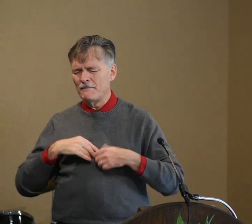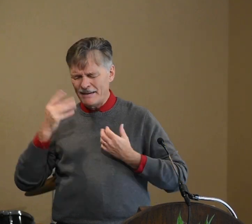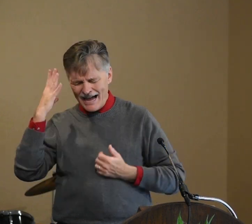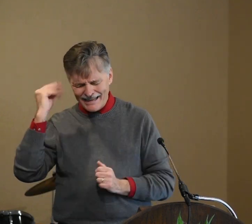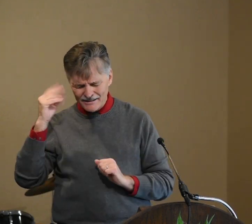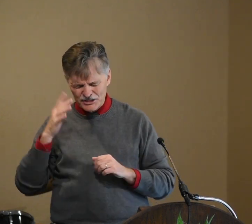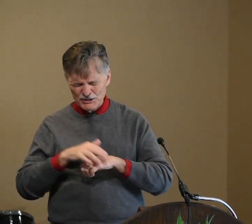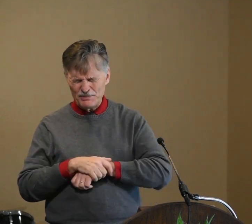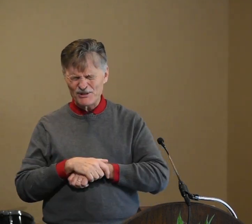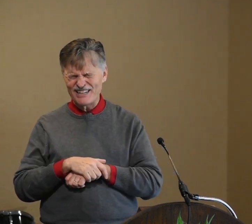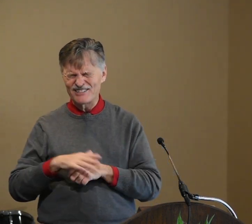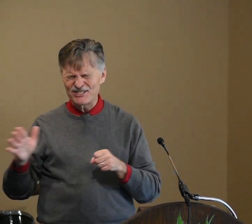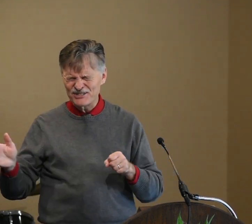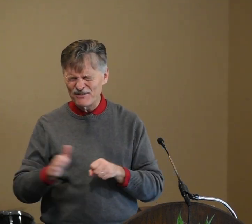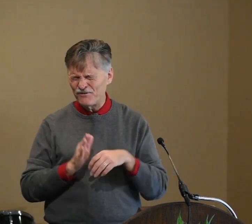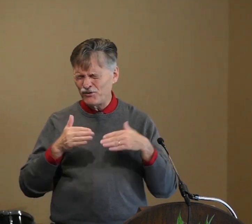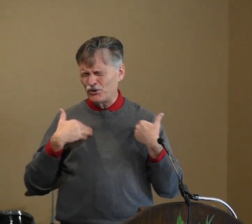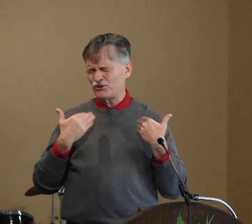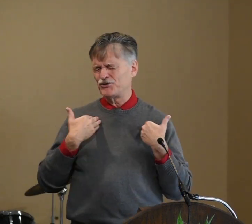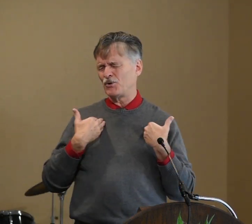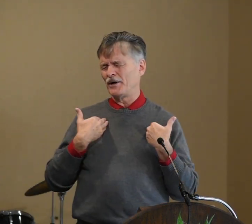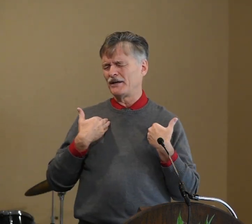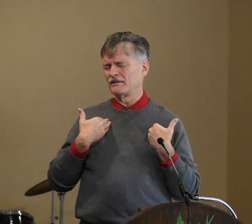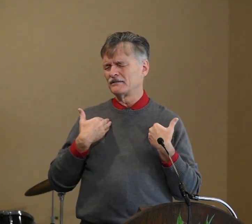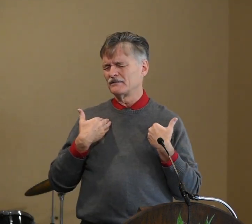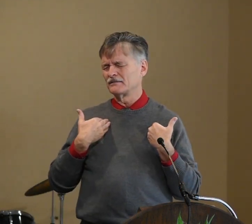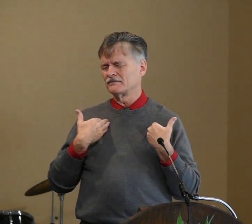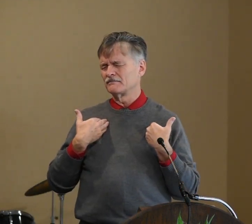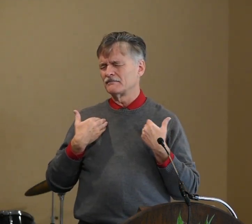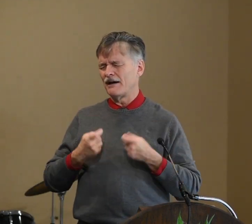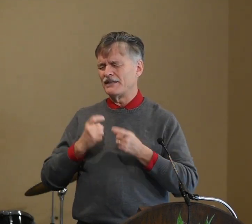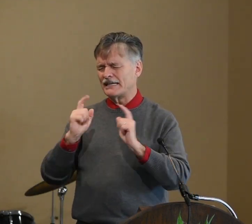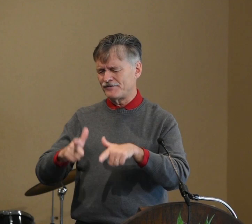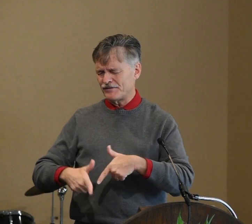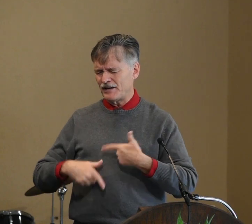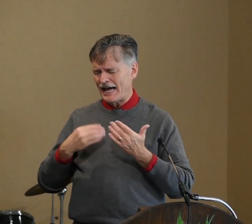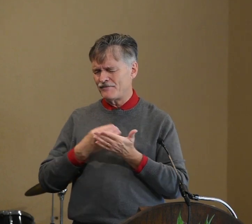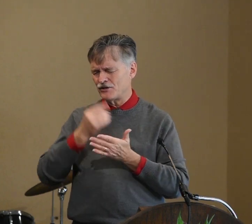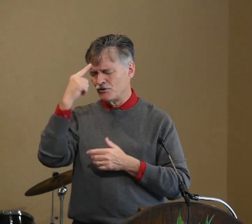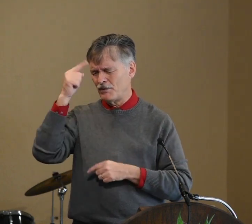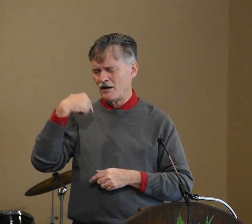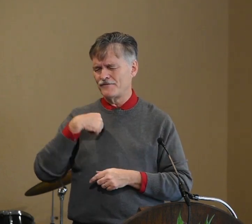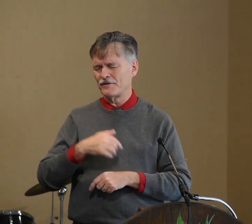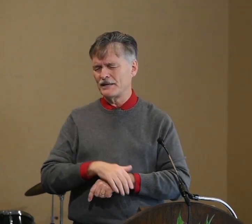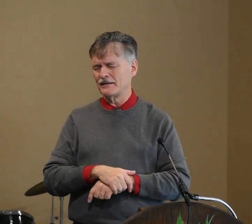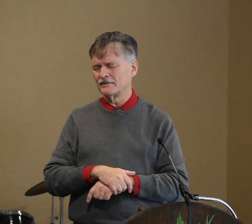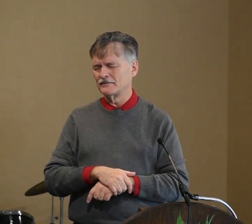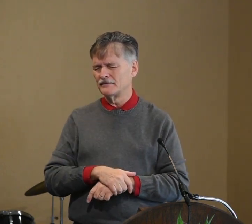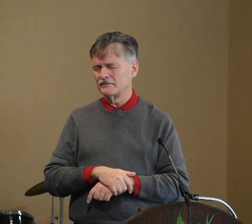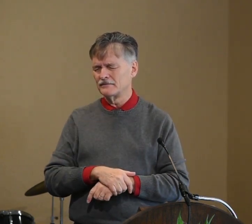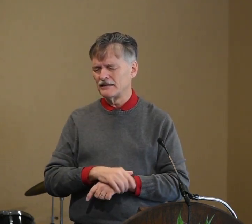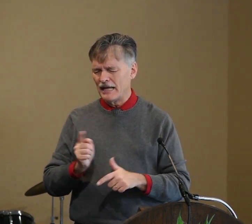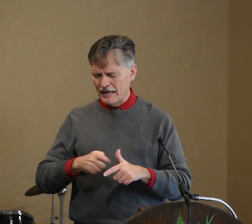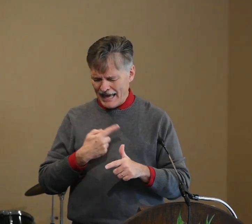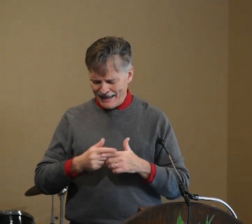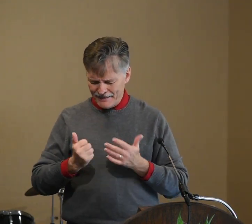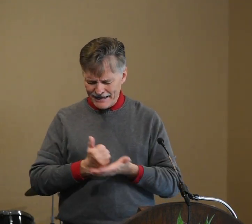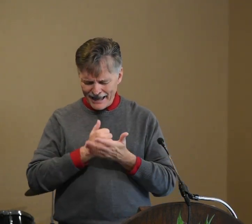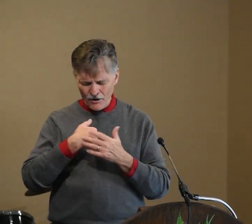May I experience the full joy of the gift of life that you bought for me. And then help